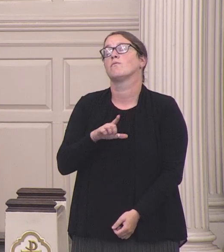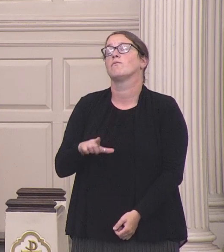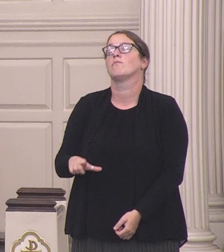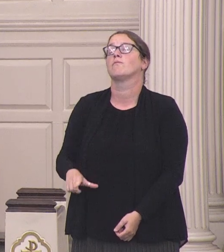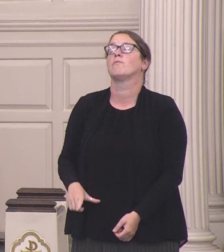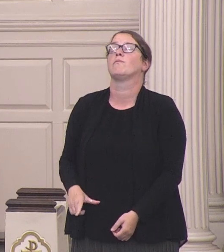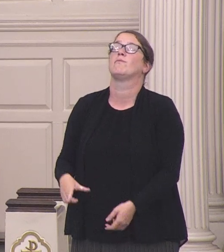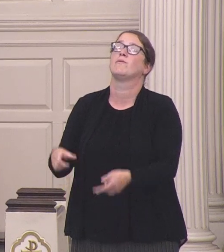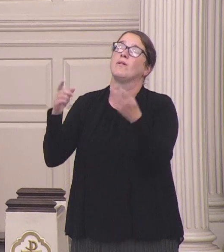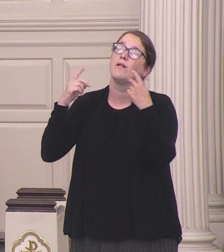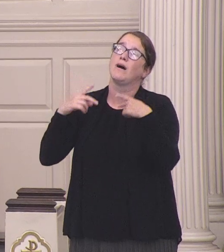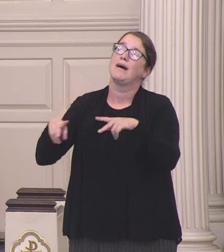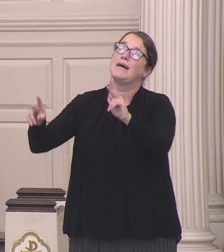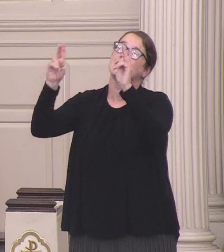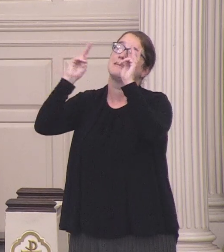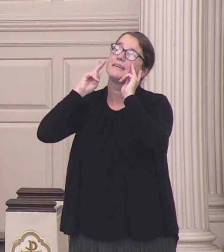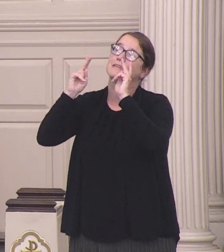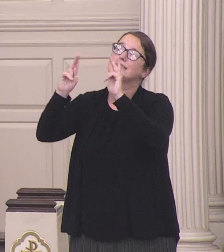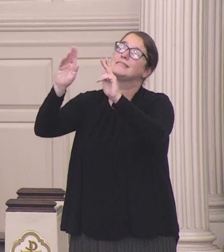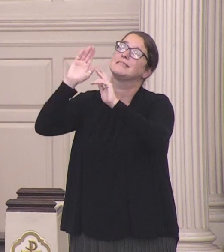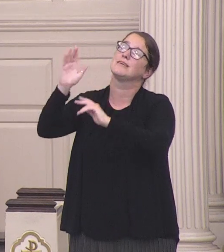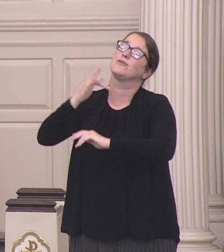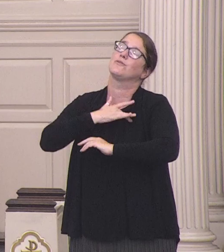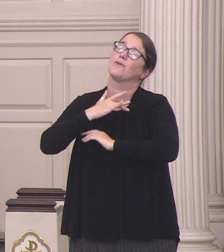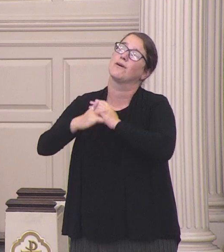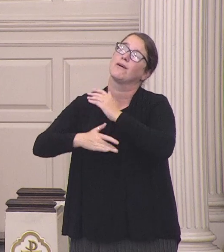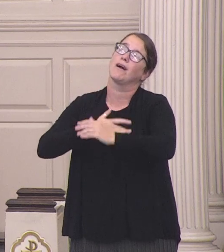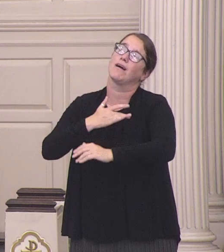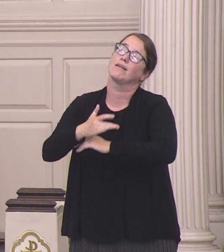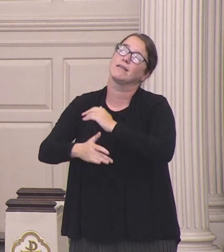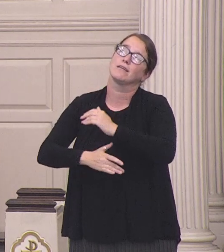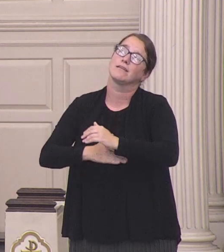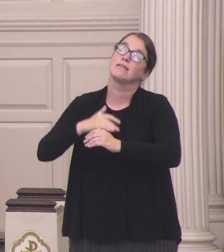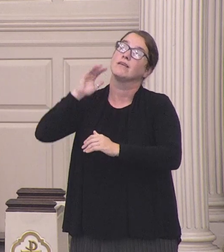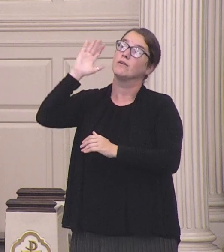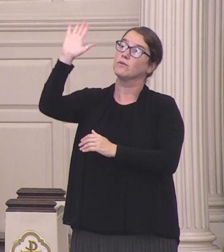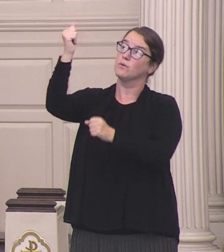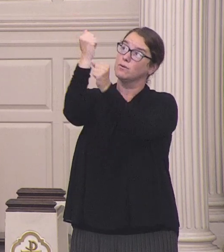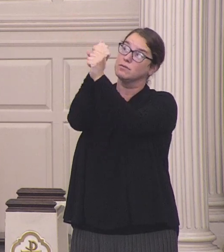kindness and grant us your